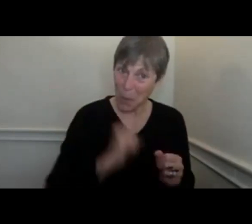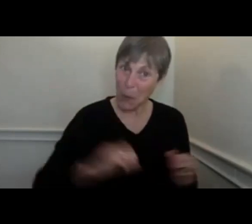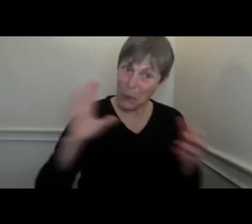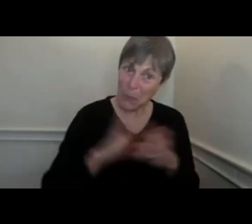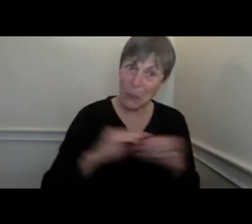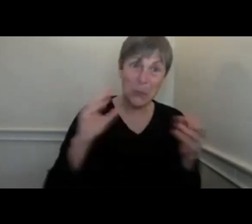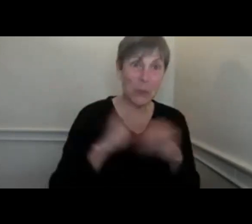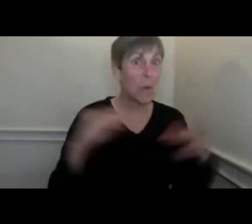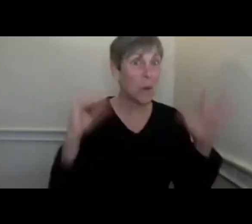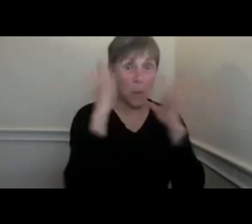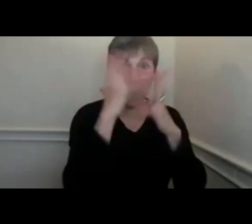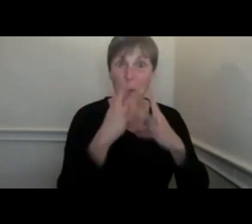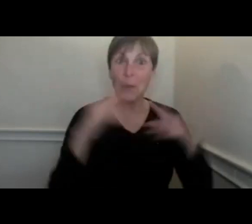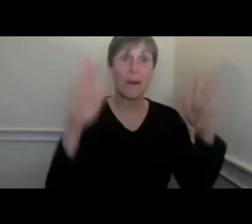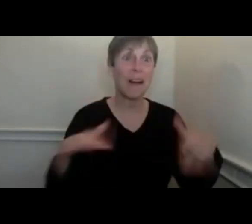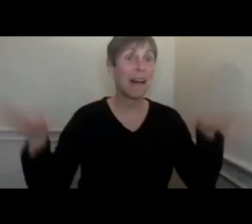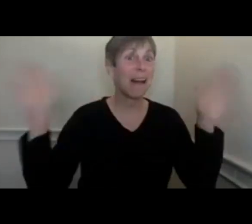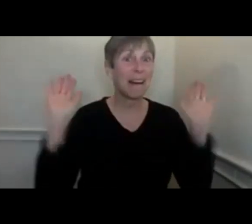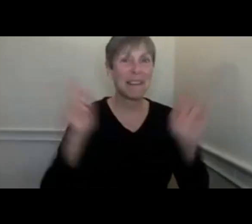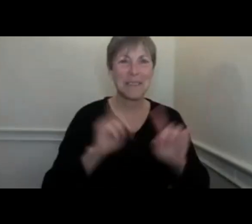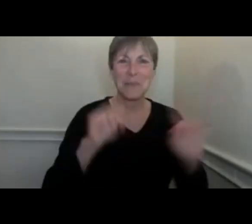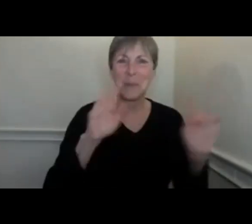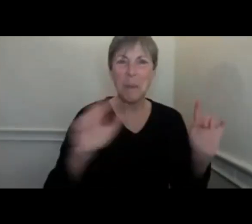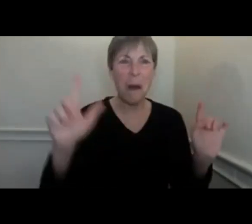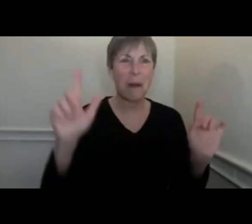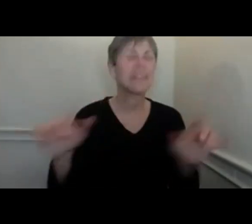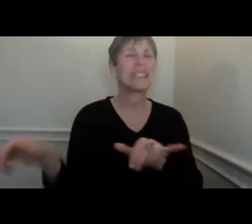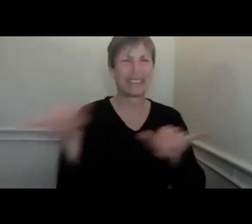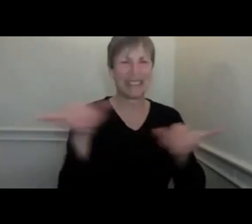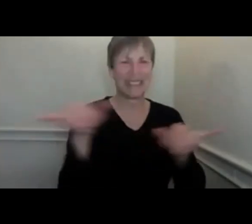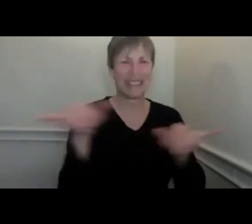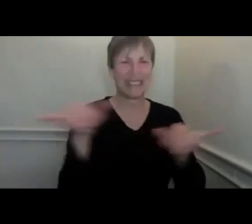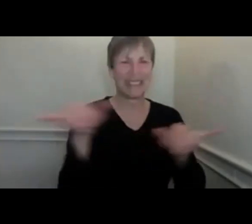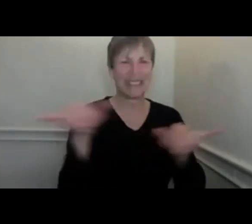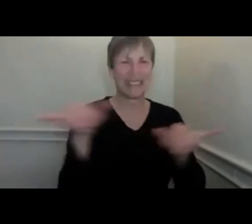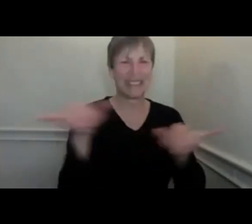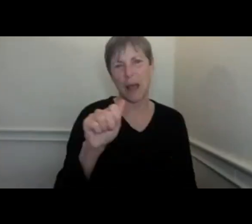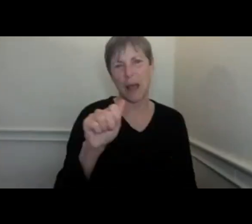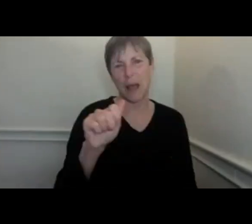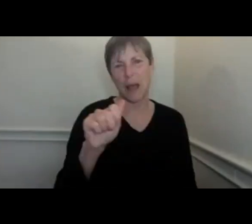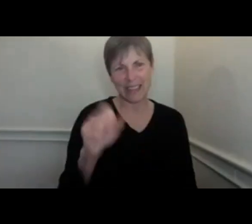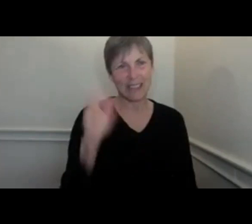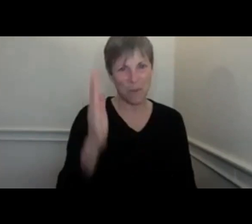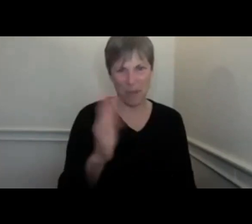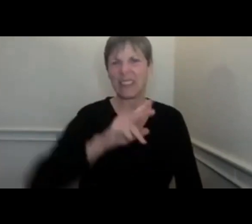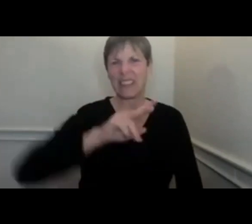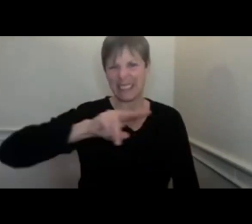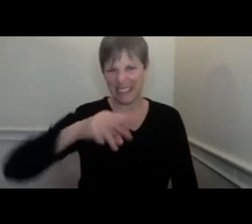whimsy. So yes, that is the key with Cinderella Peach and all the other Cinderella